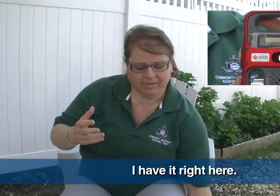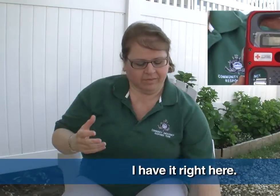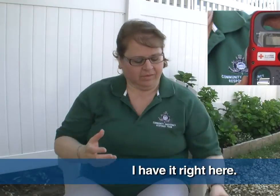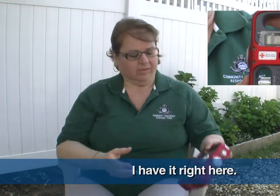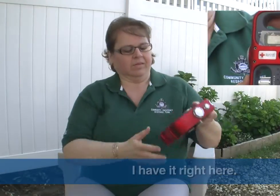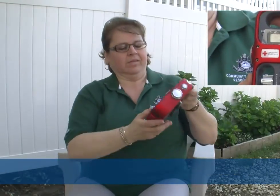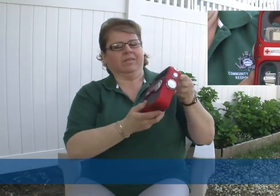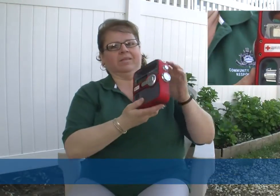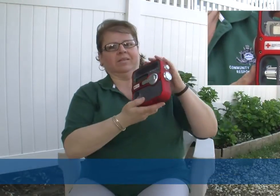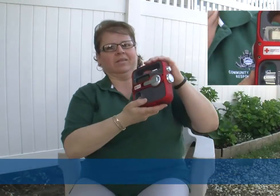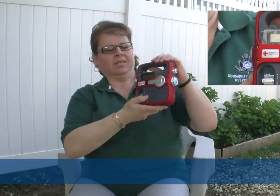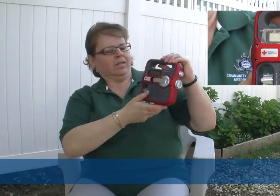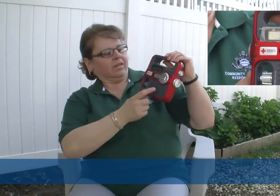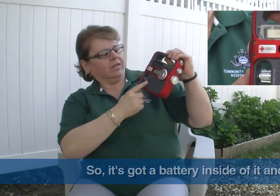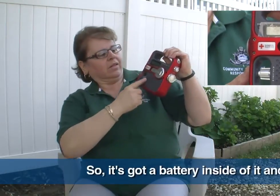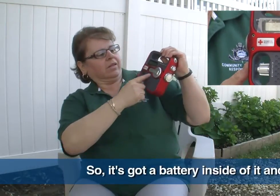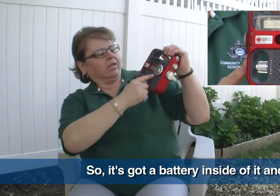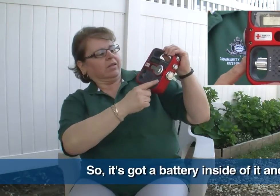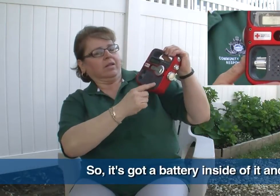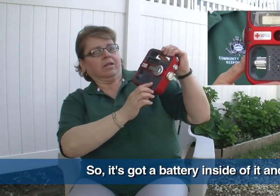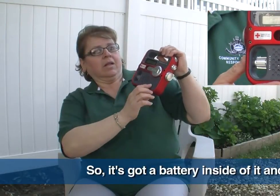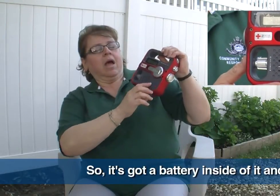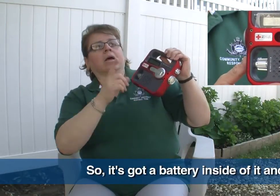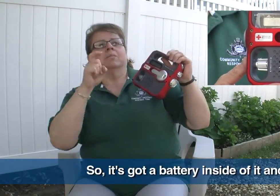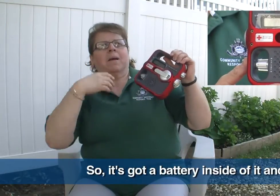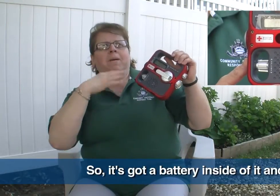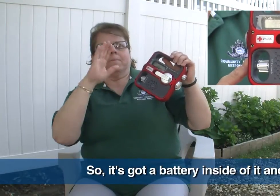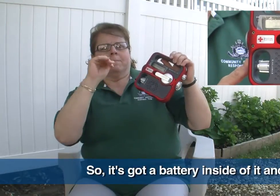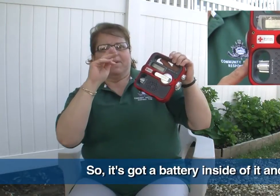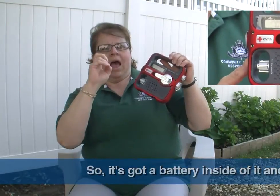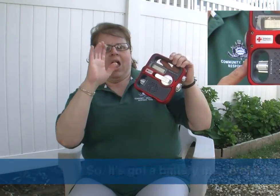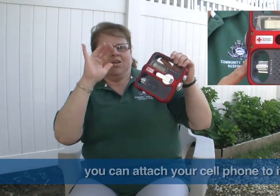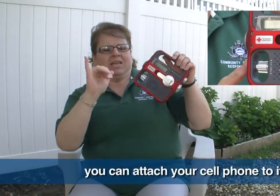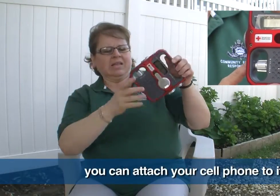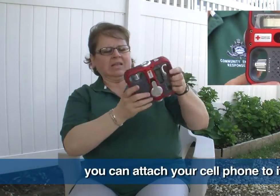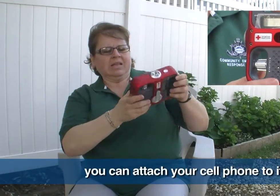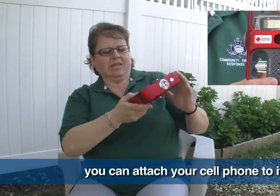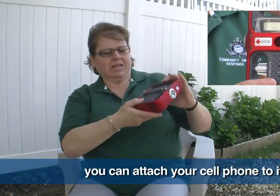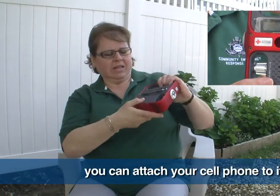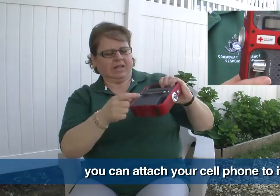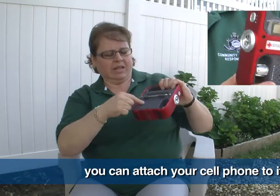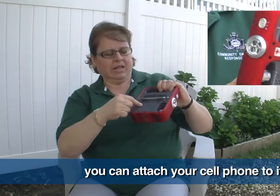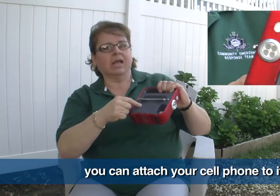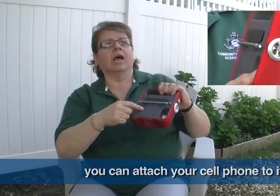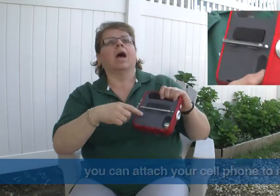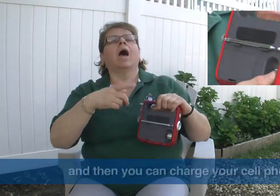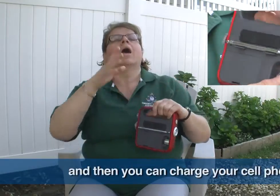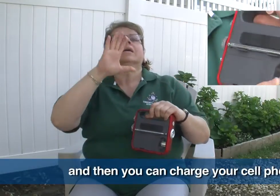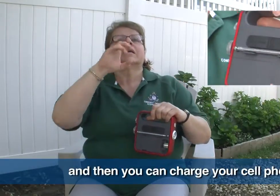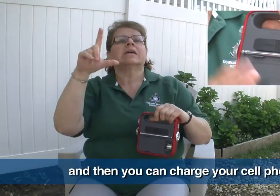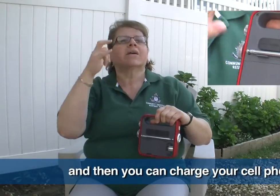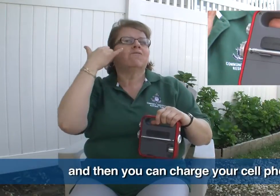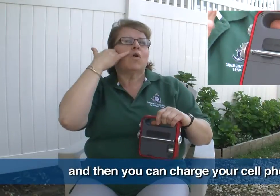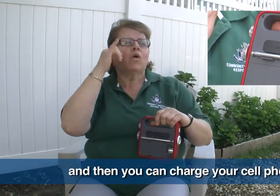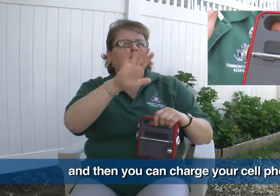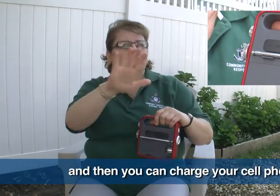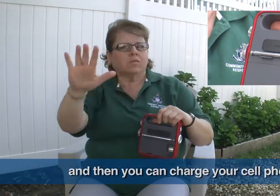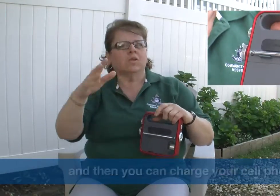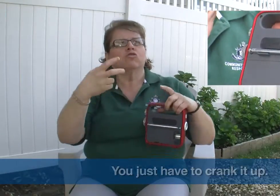here. So it's got a battery inside of it, and you can attach your cell phone to it, and then you can charge your cell phone. You just